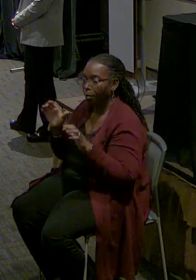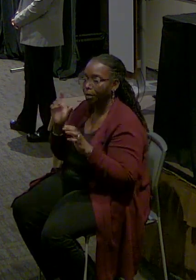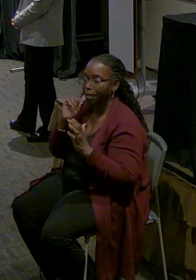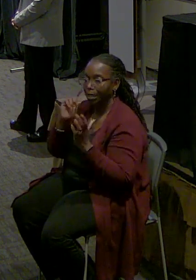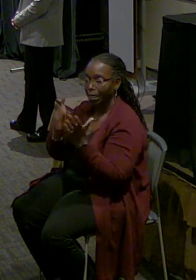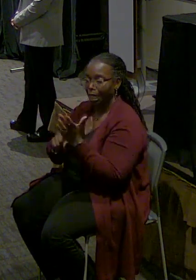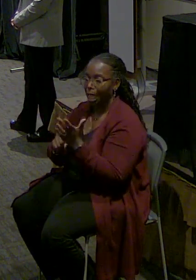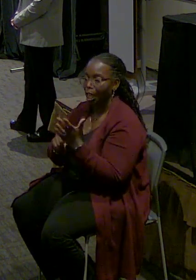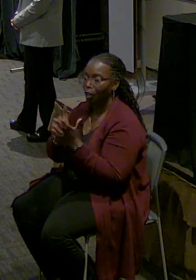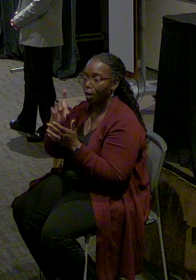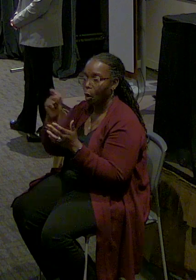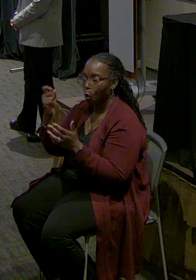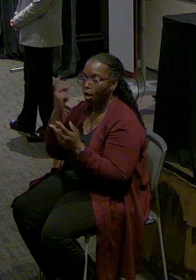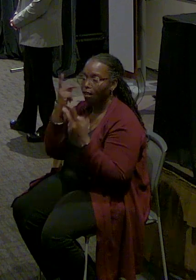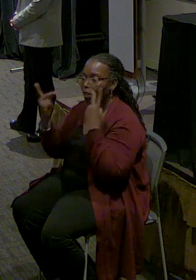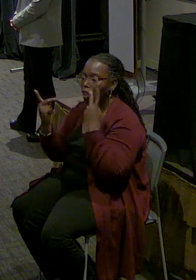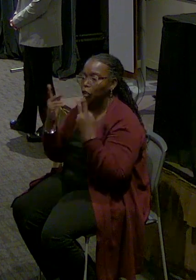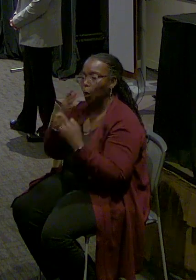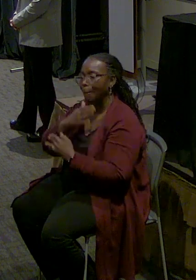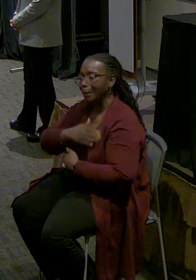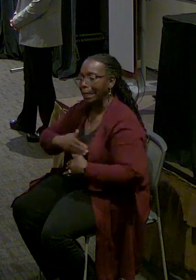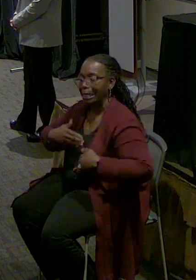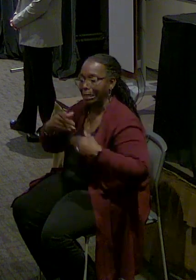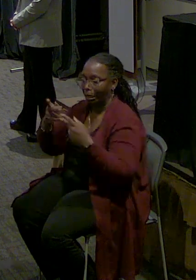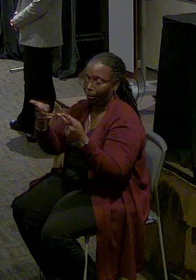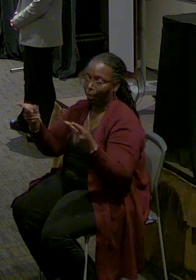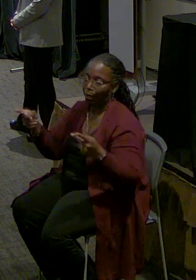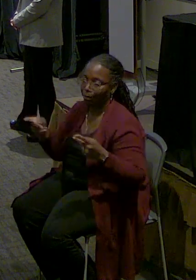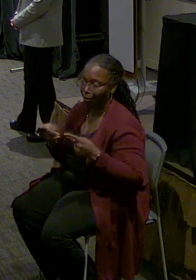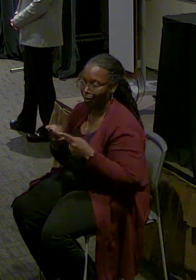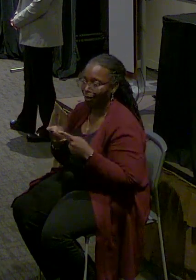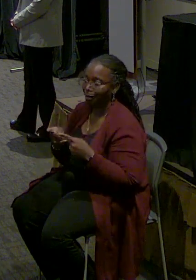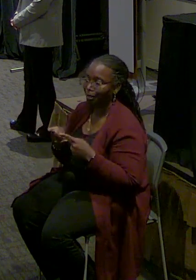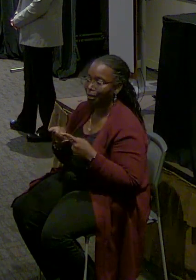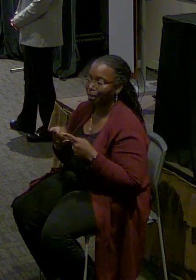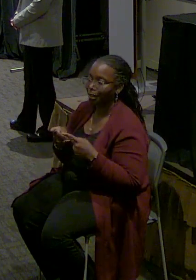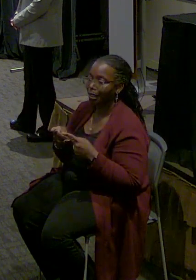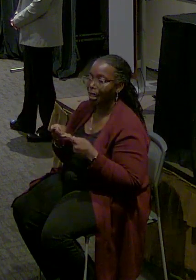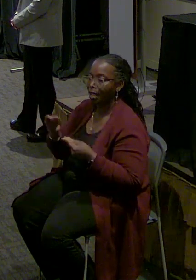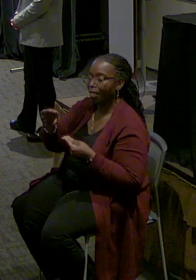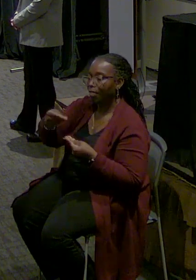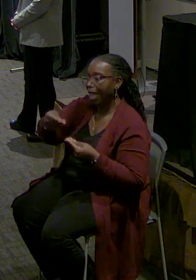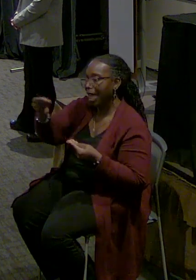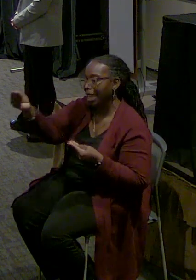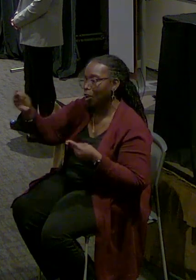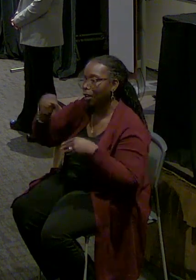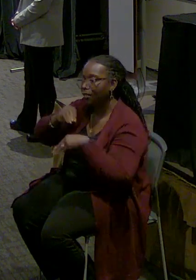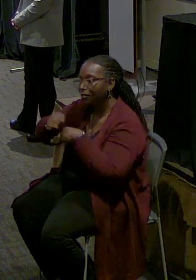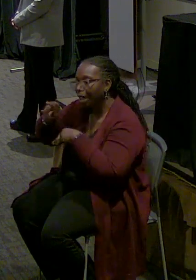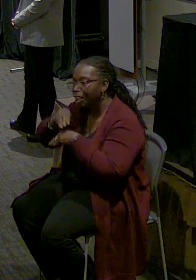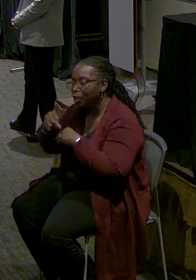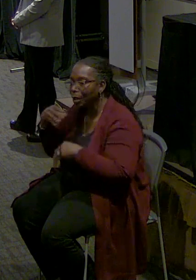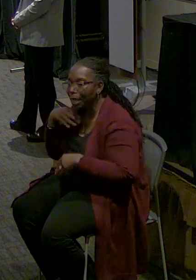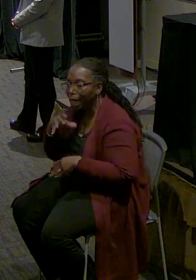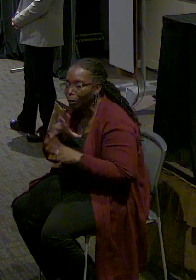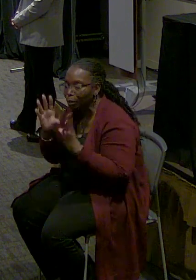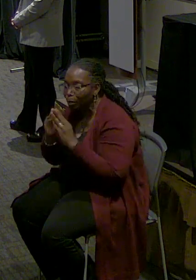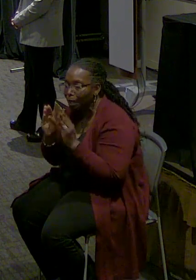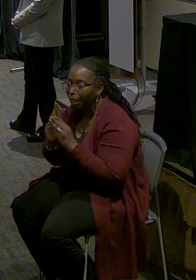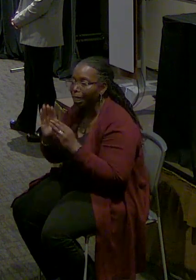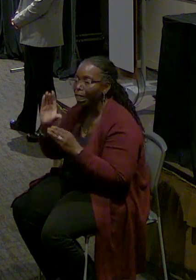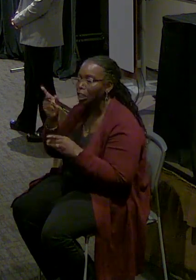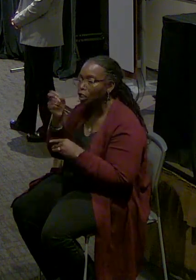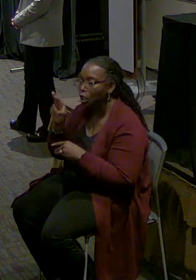one visually pleasing place to then hand out at advisory council meetings and Chamber